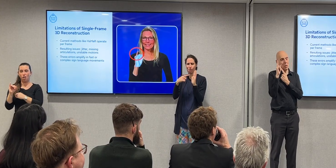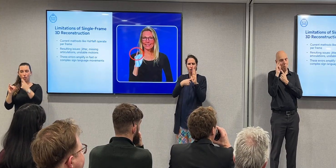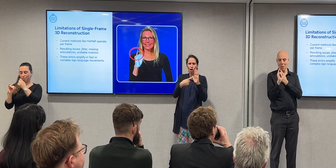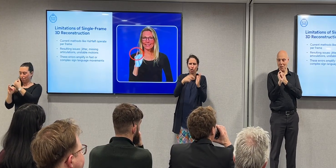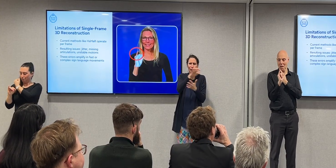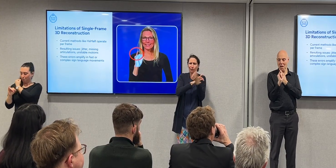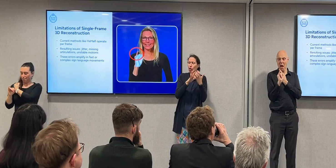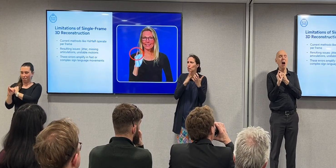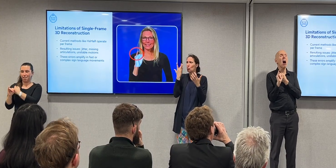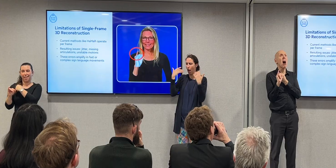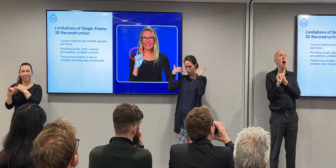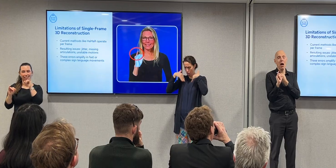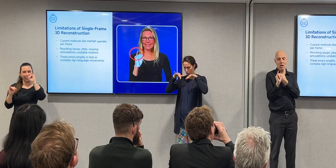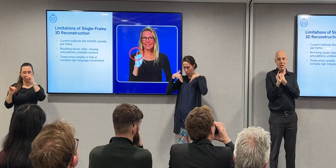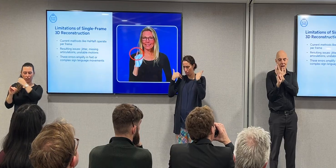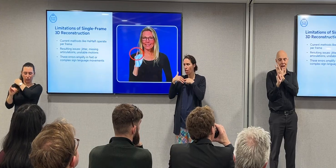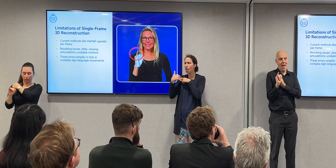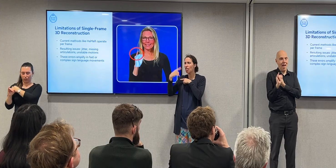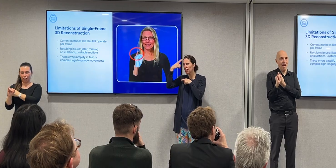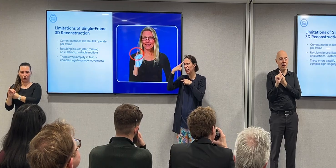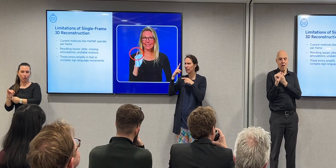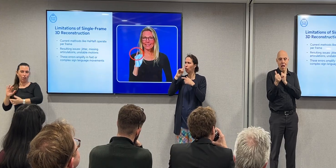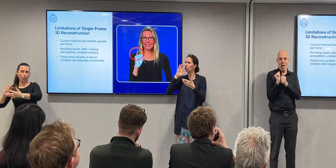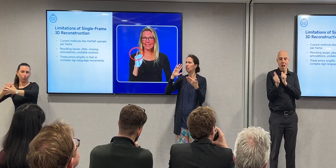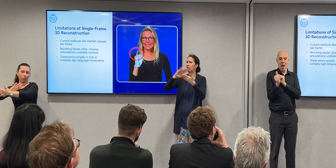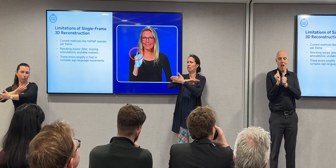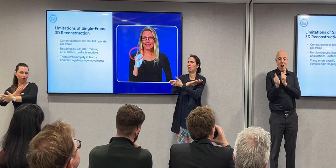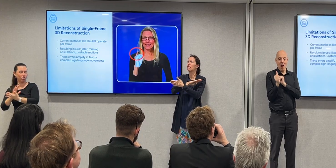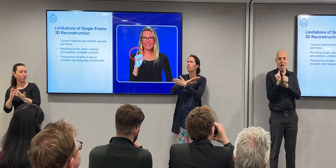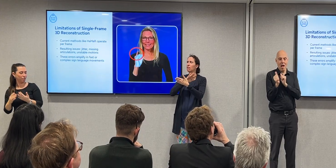and sometimes it probably thinks it's just a hair falling down.